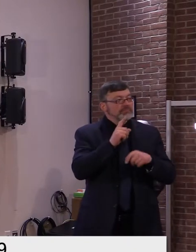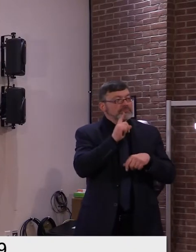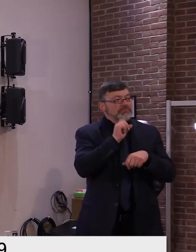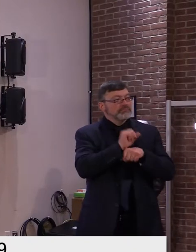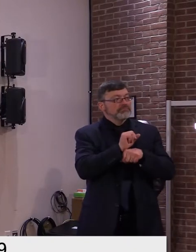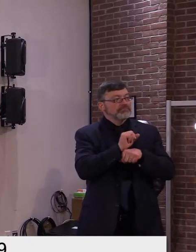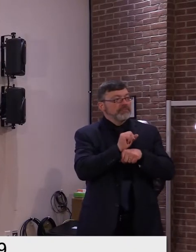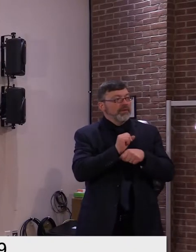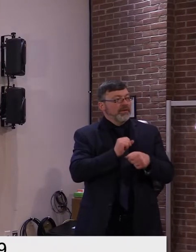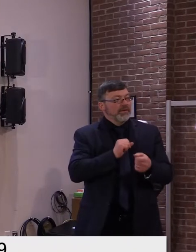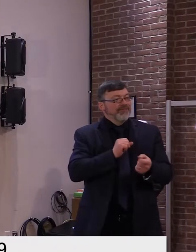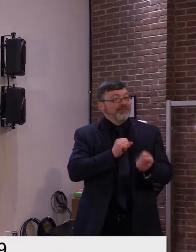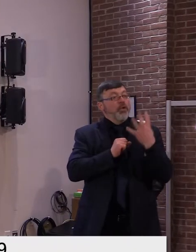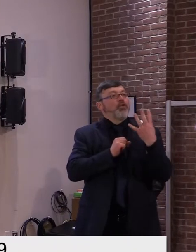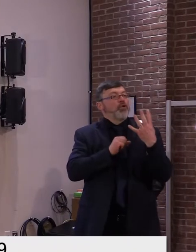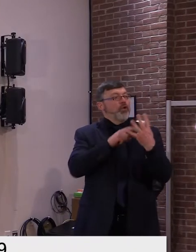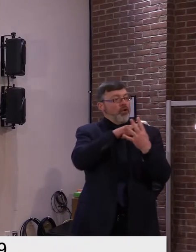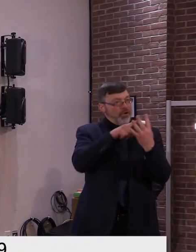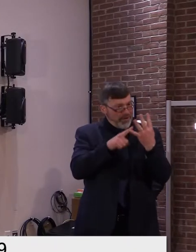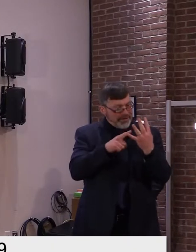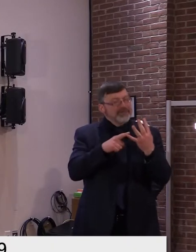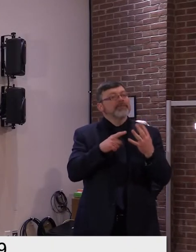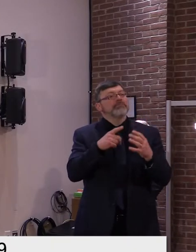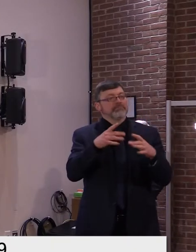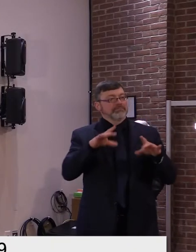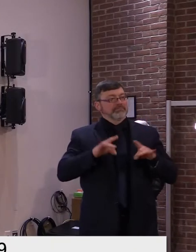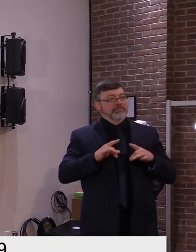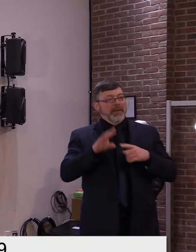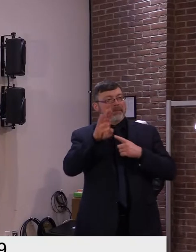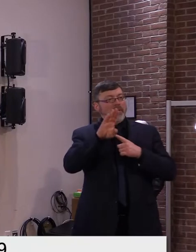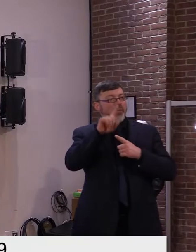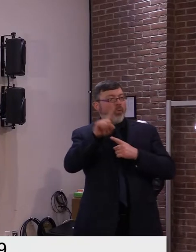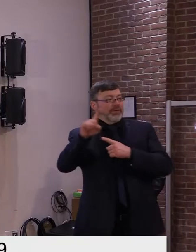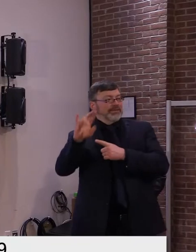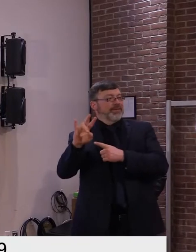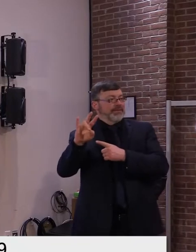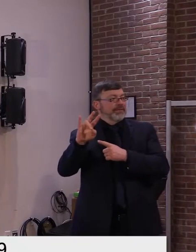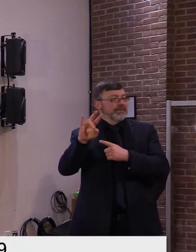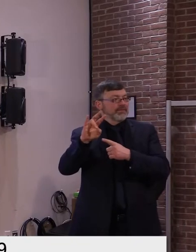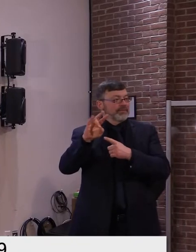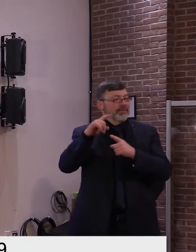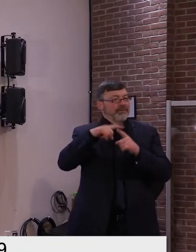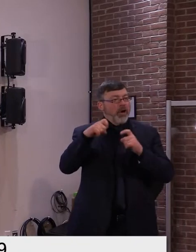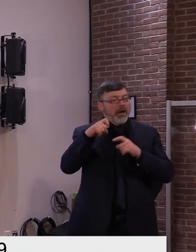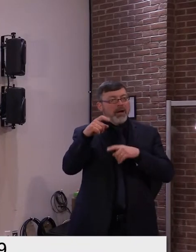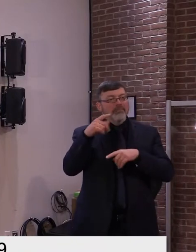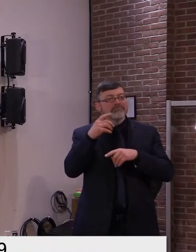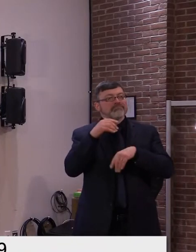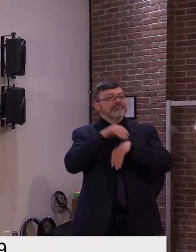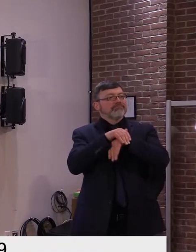B117 UK variant strain, giving us a total of five now in the state.